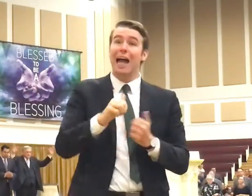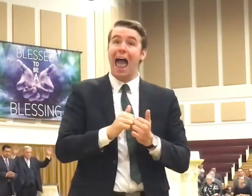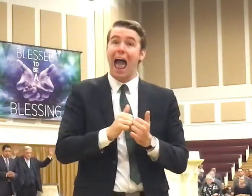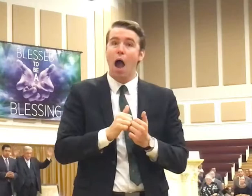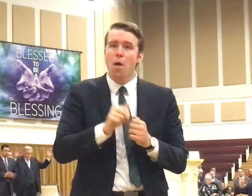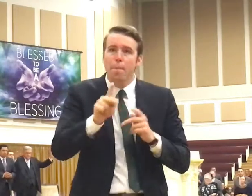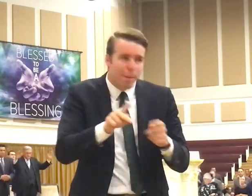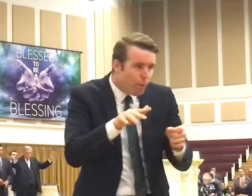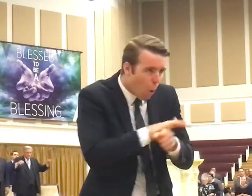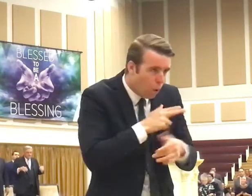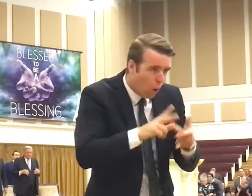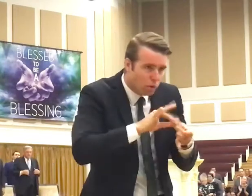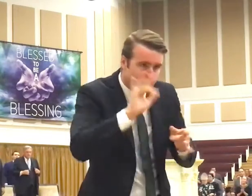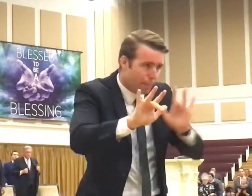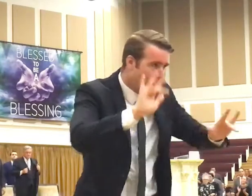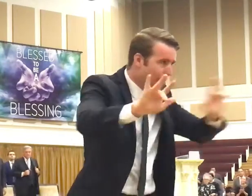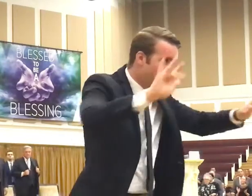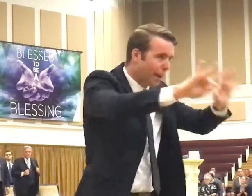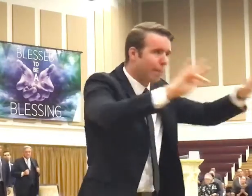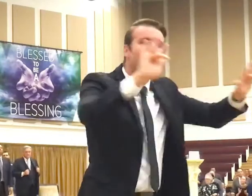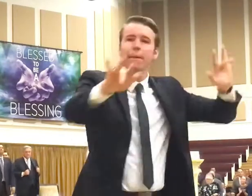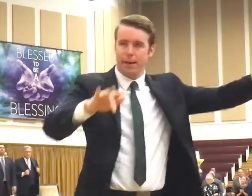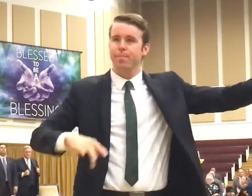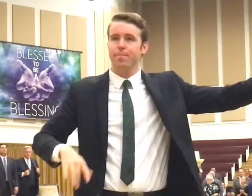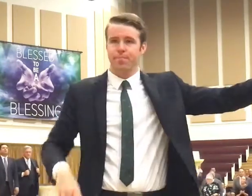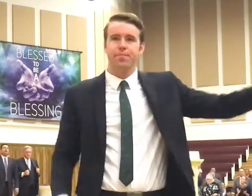people full of the Holy Ghost.